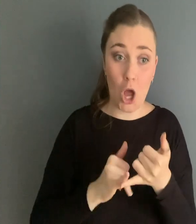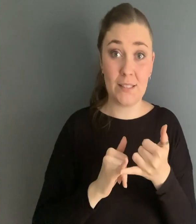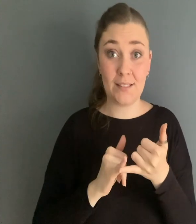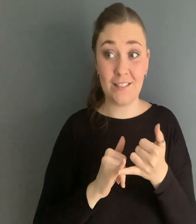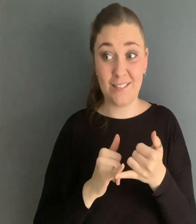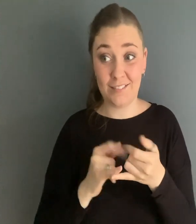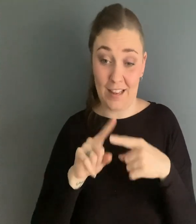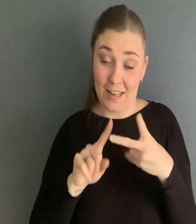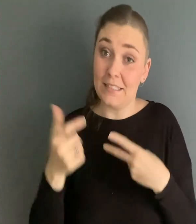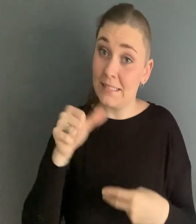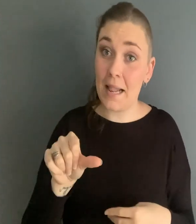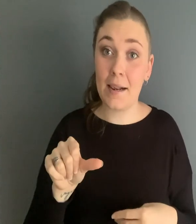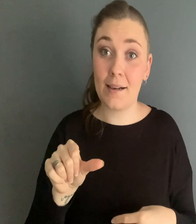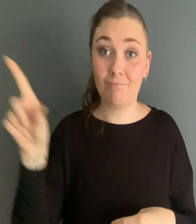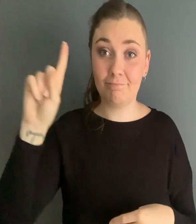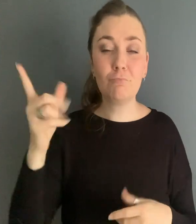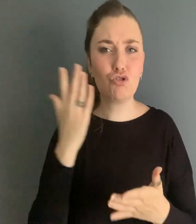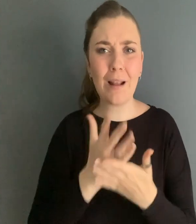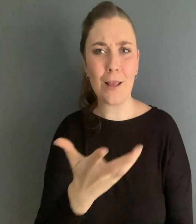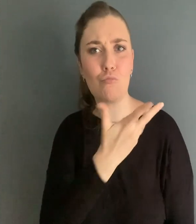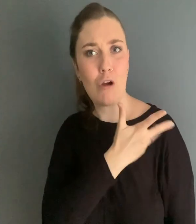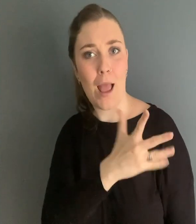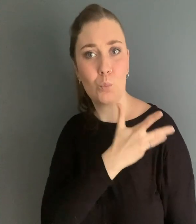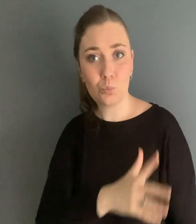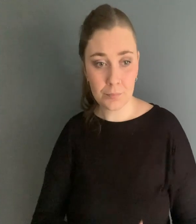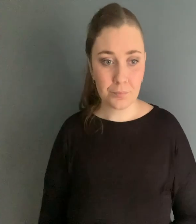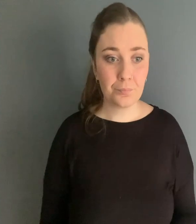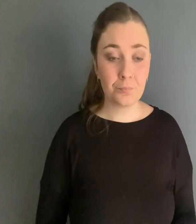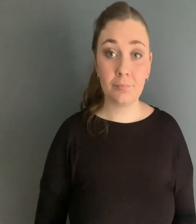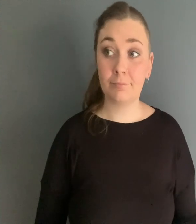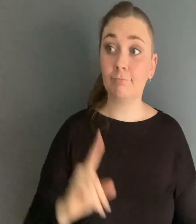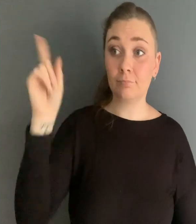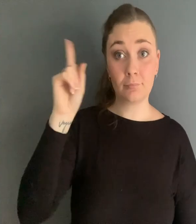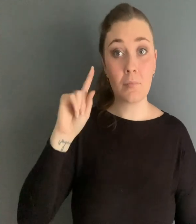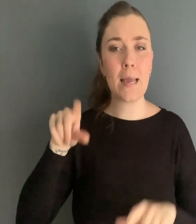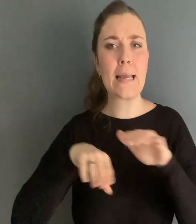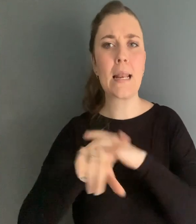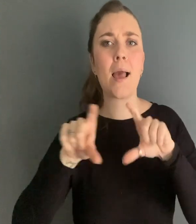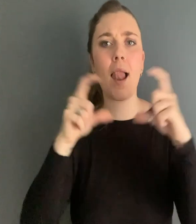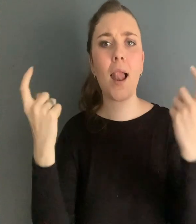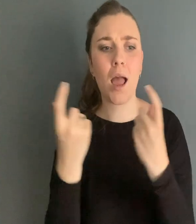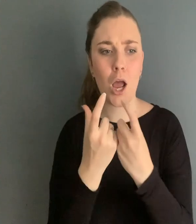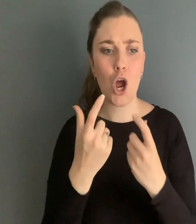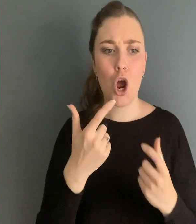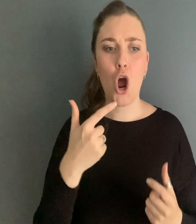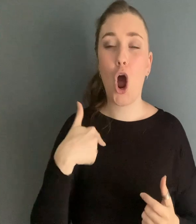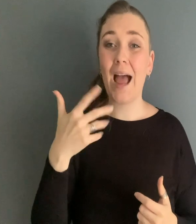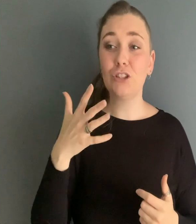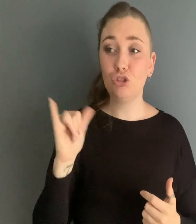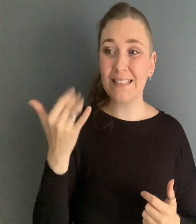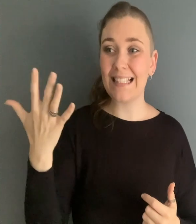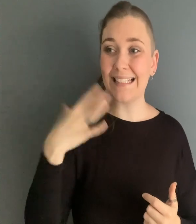and still am, really proud. At this stage in the classroom, I did just need